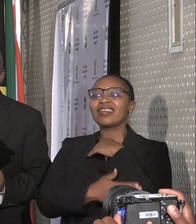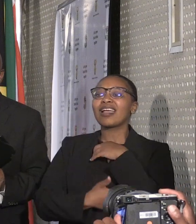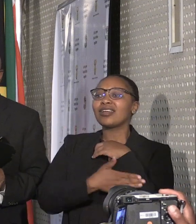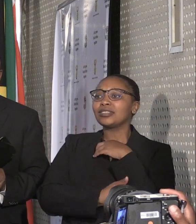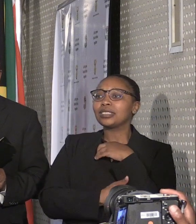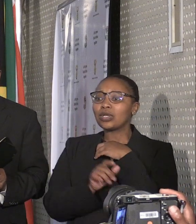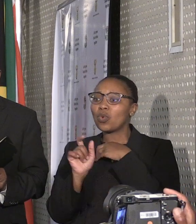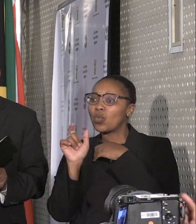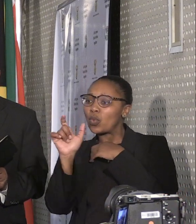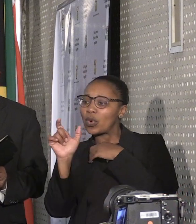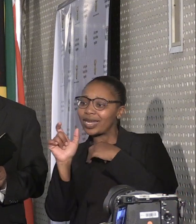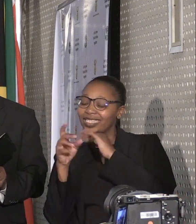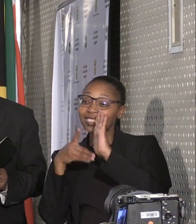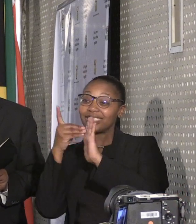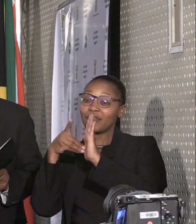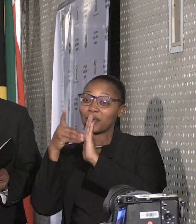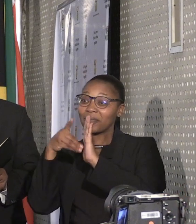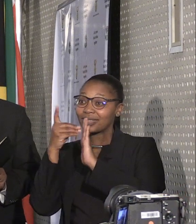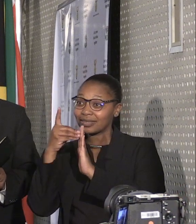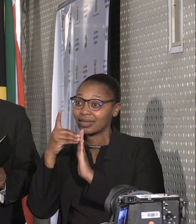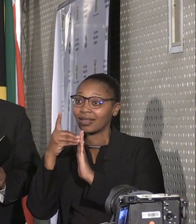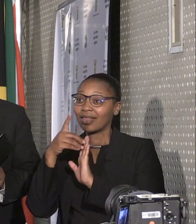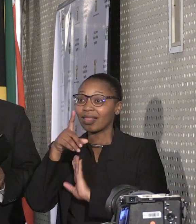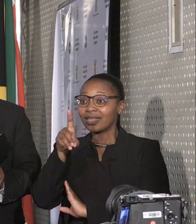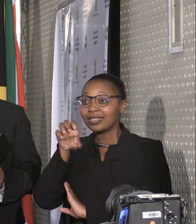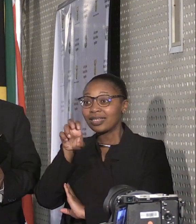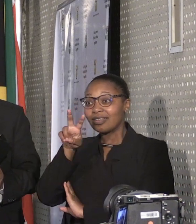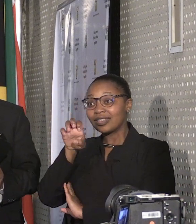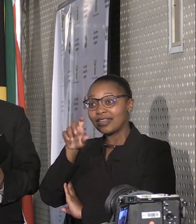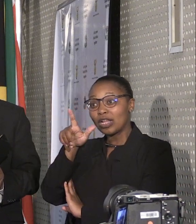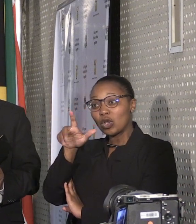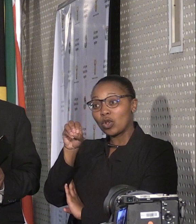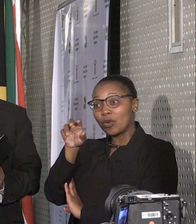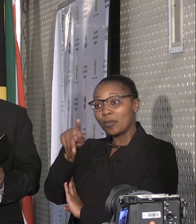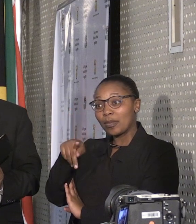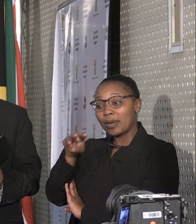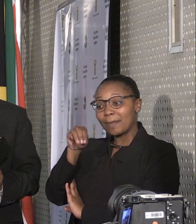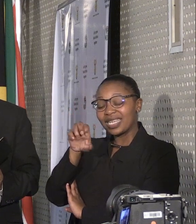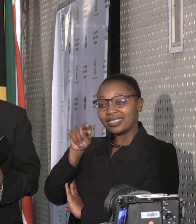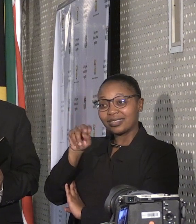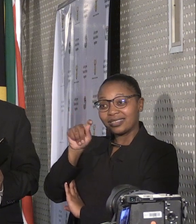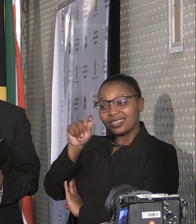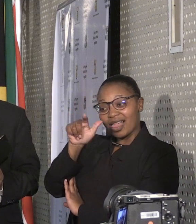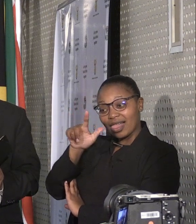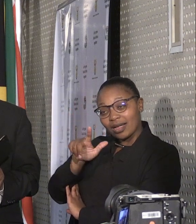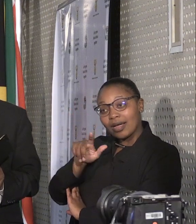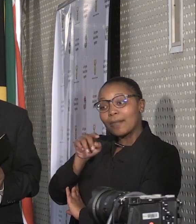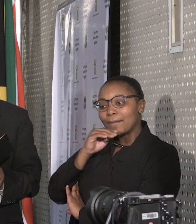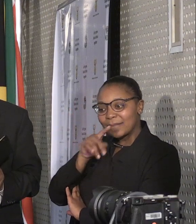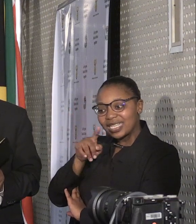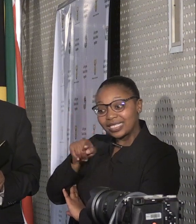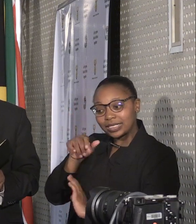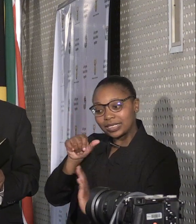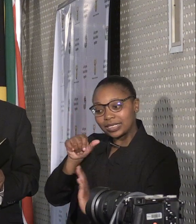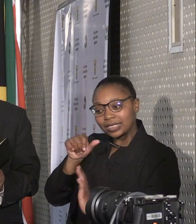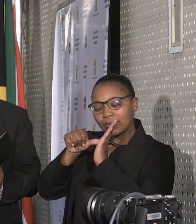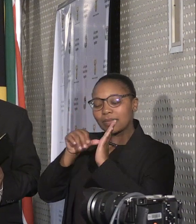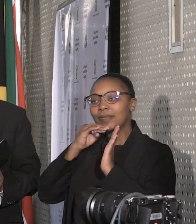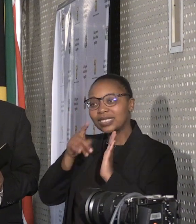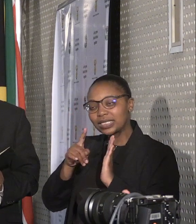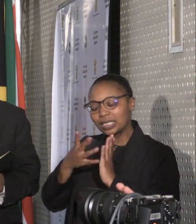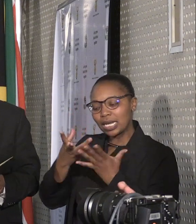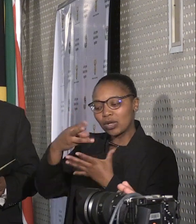word developmental, we've allowed it to be bastardized because of some of inefficiencies. It's a critical word for